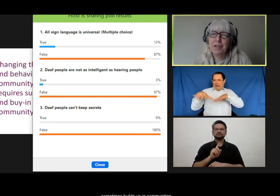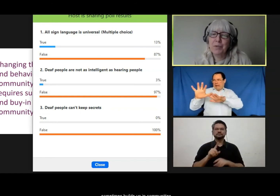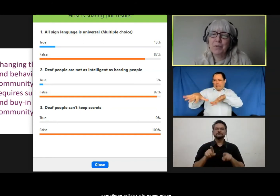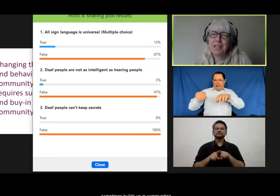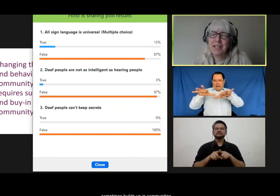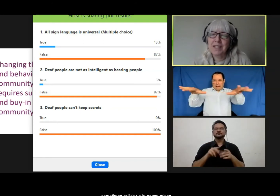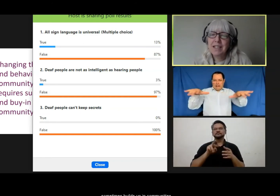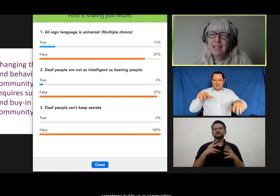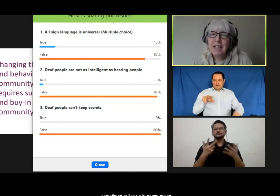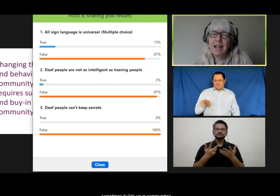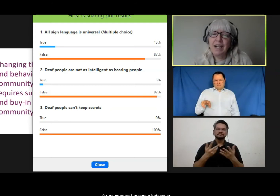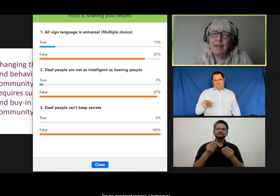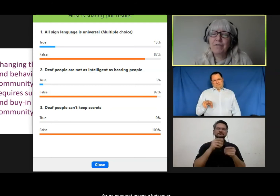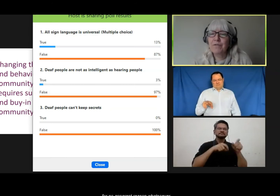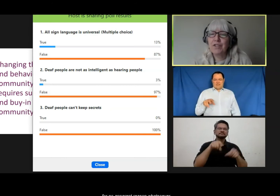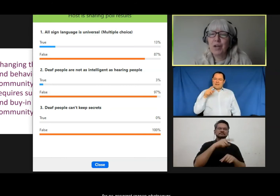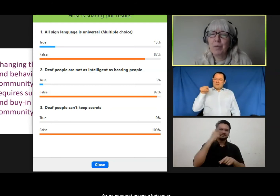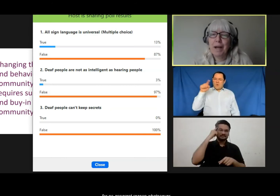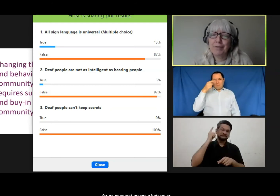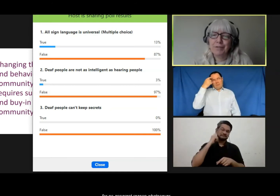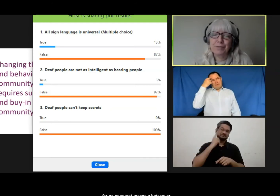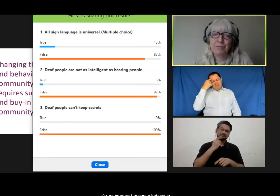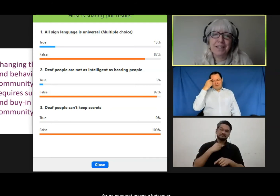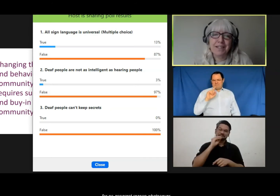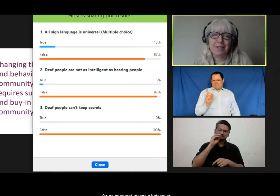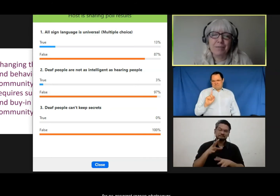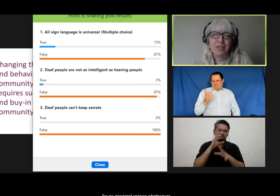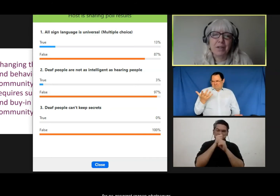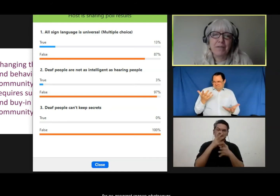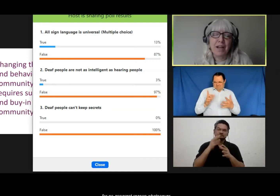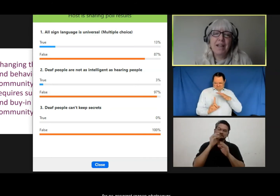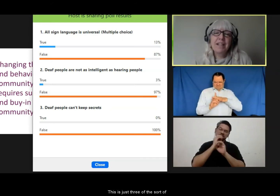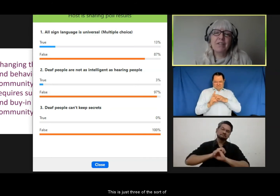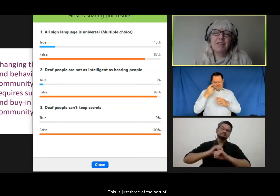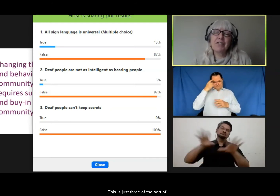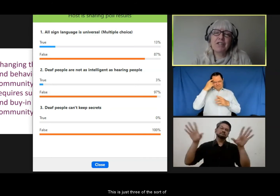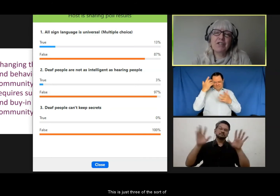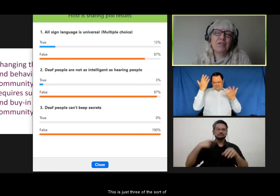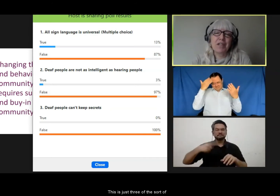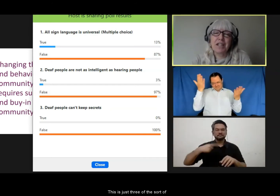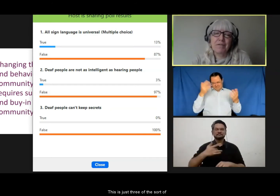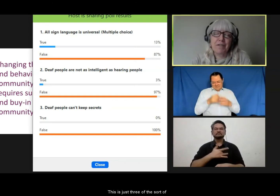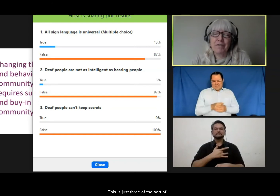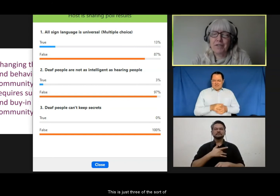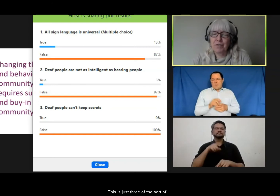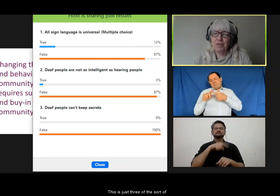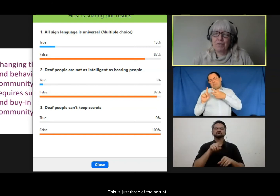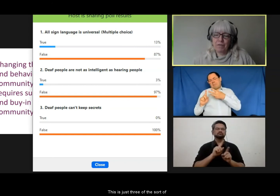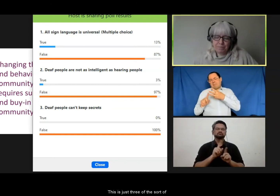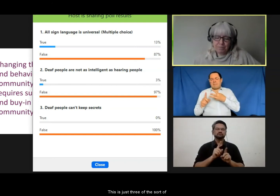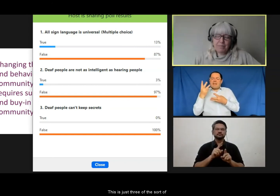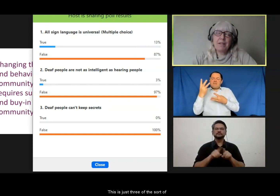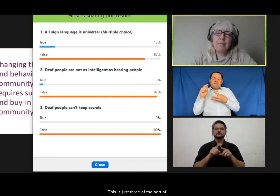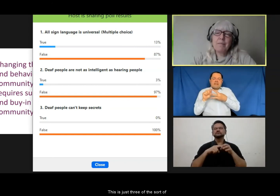in communities for no apparent reason whatsoever. So this is just three of the sort